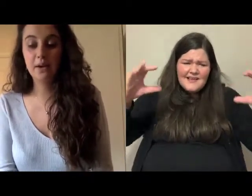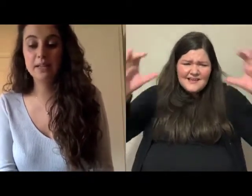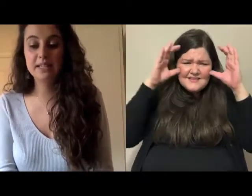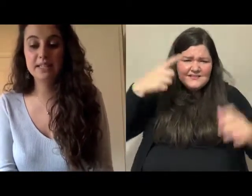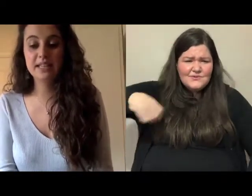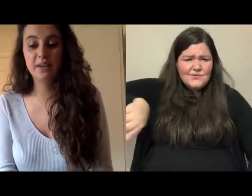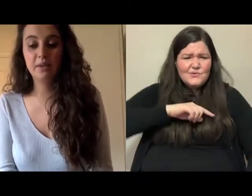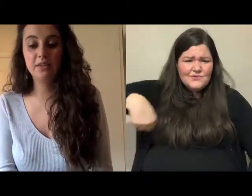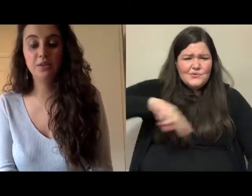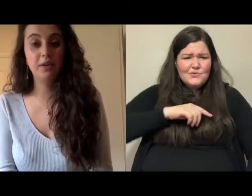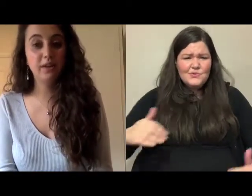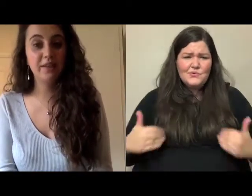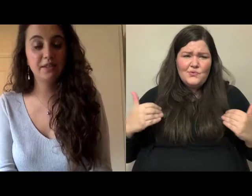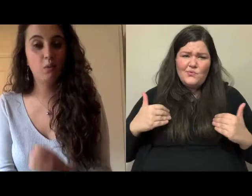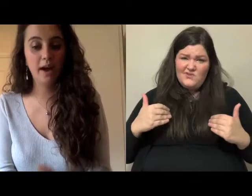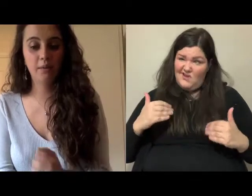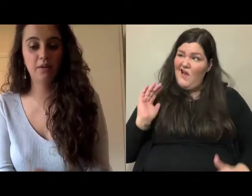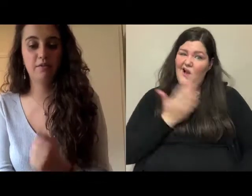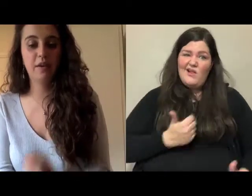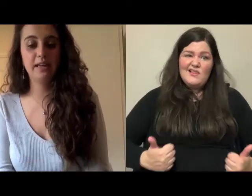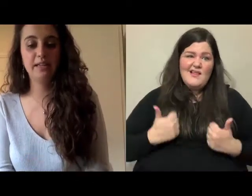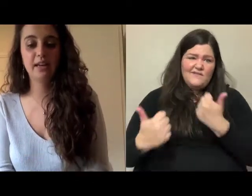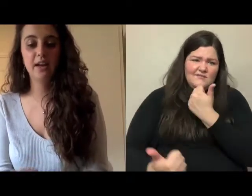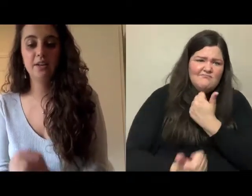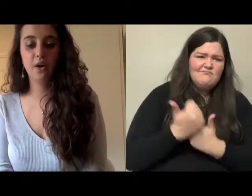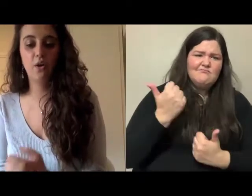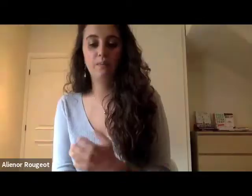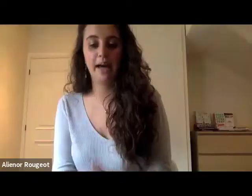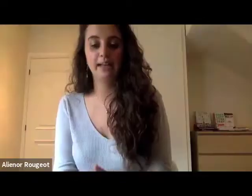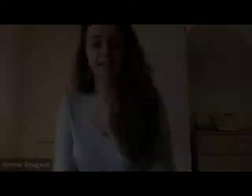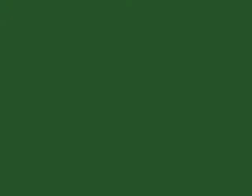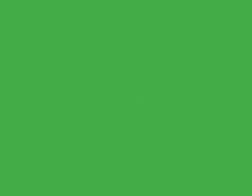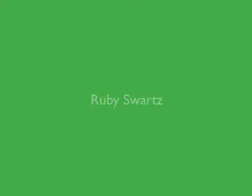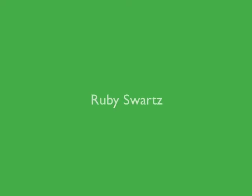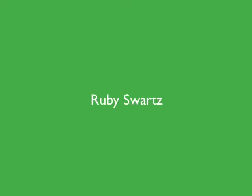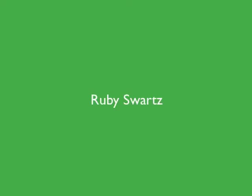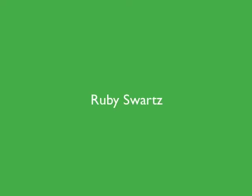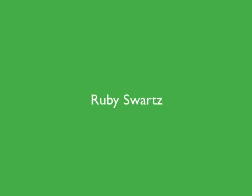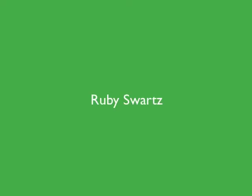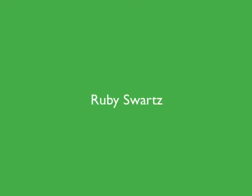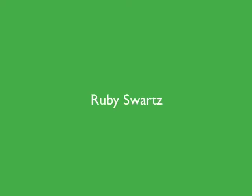climate crisis is going to do in our lives and why we want to fight it so badly.